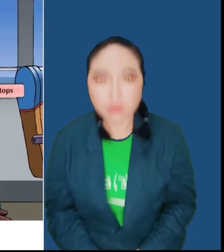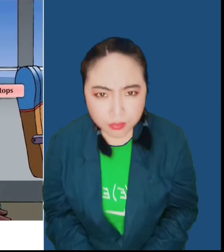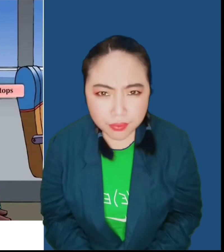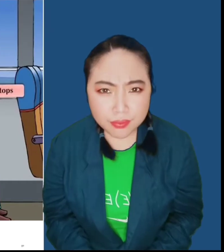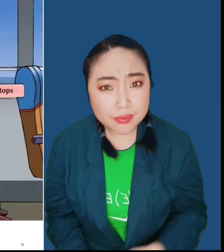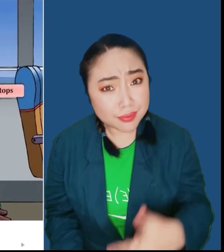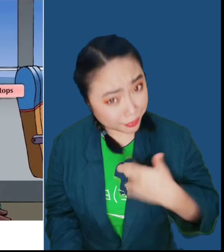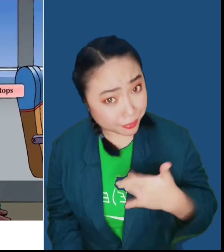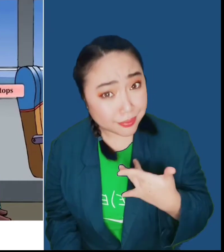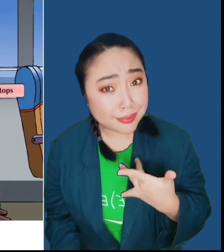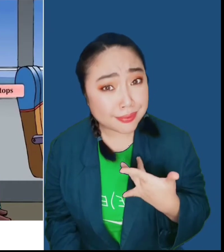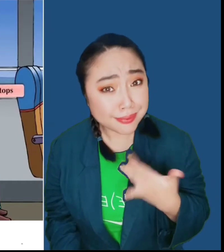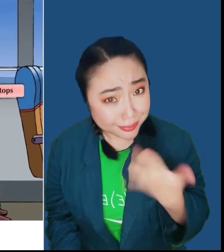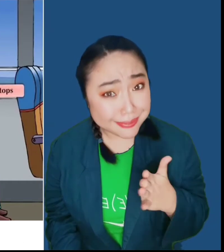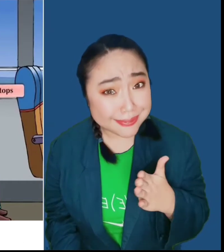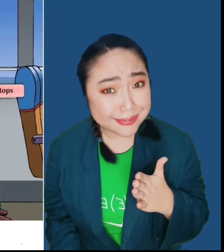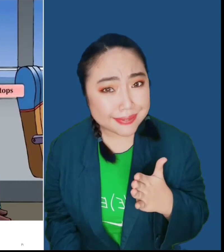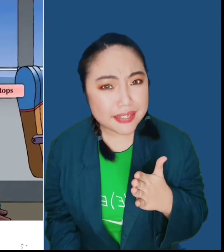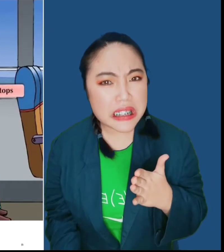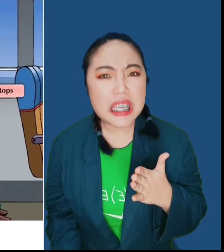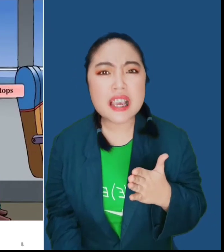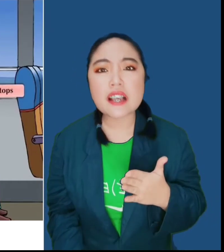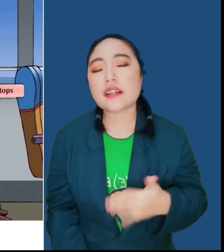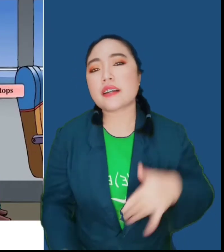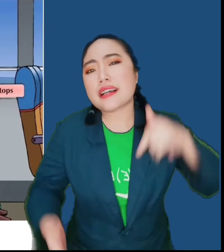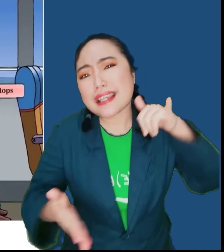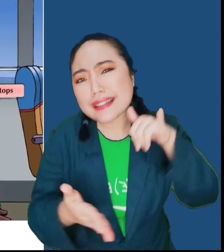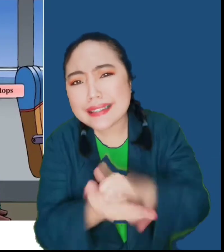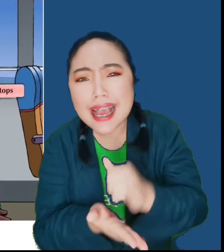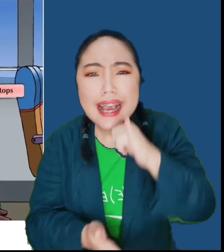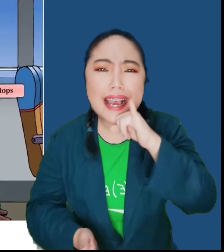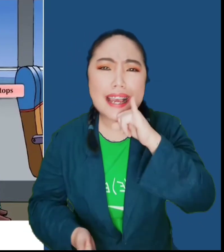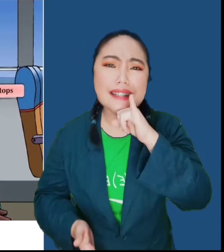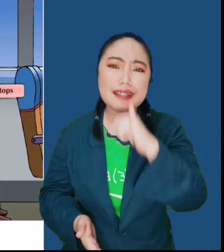Have you felt like this before? That is